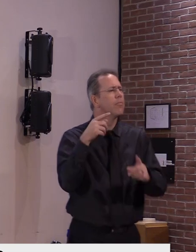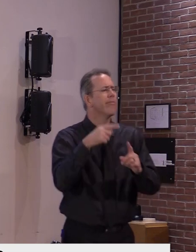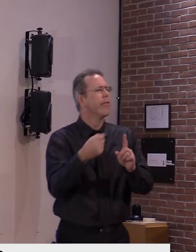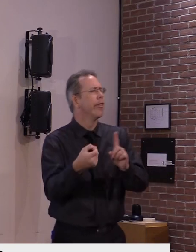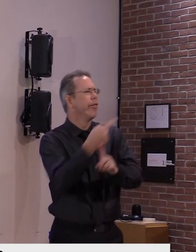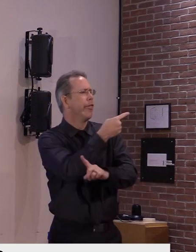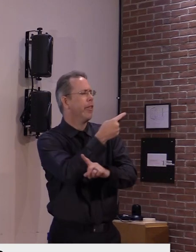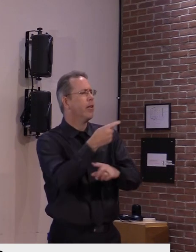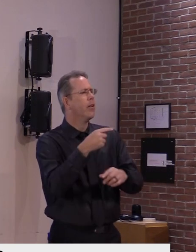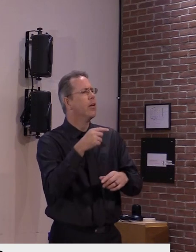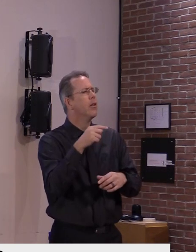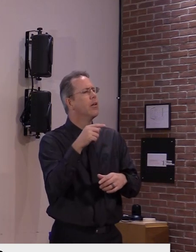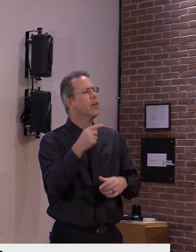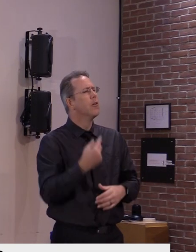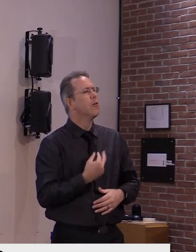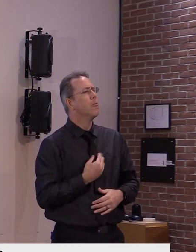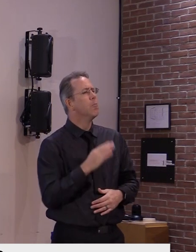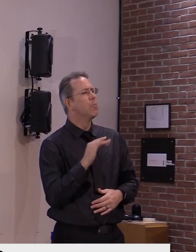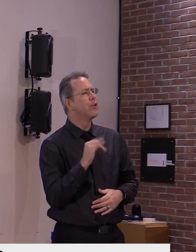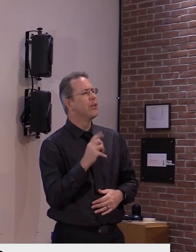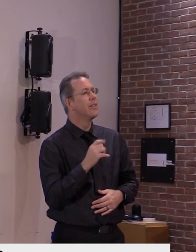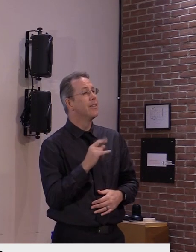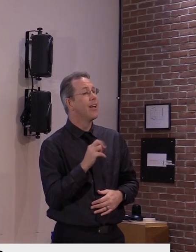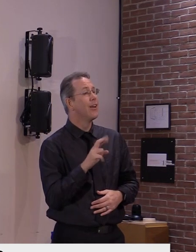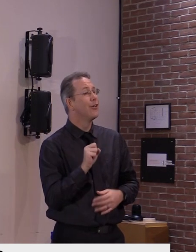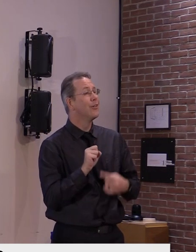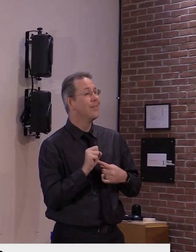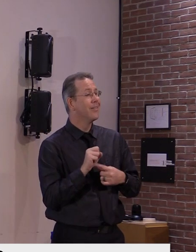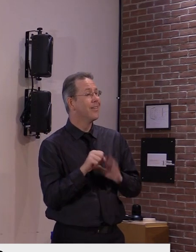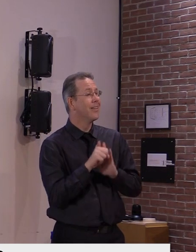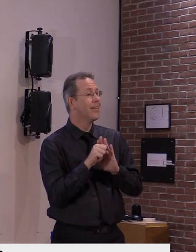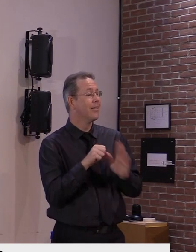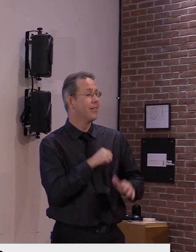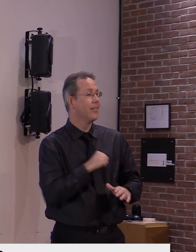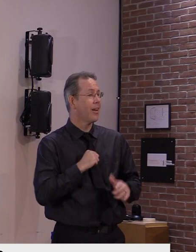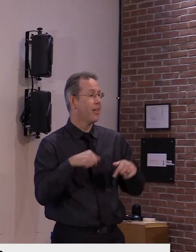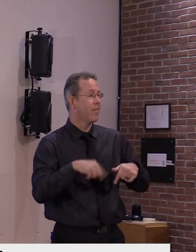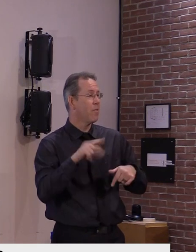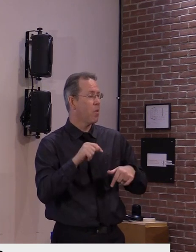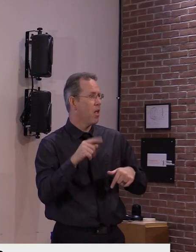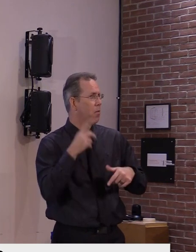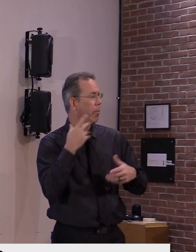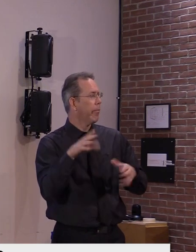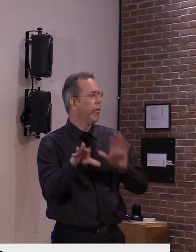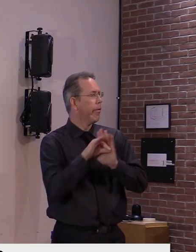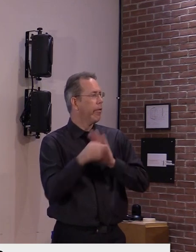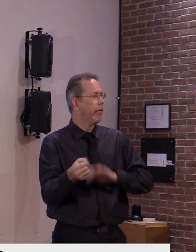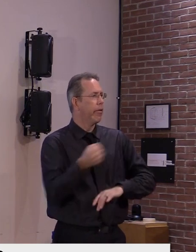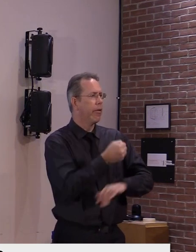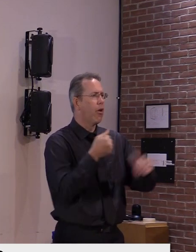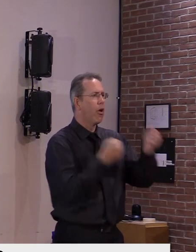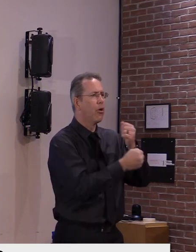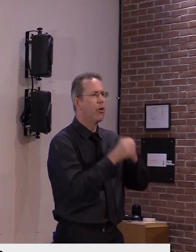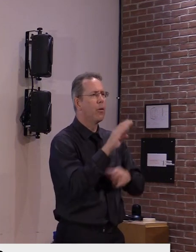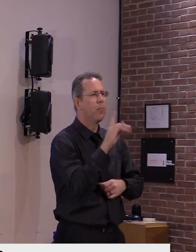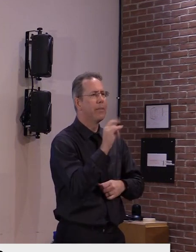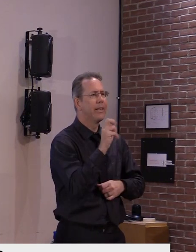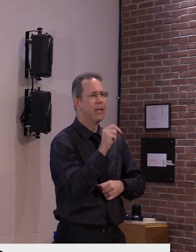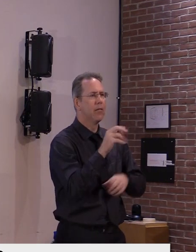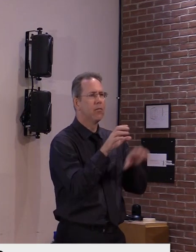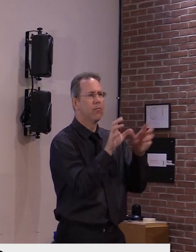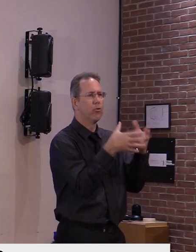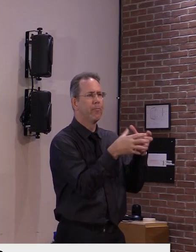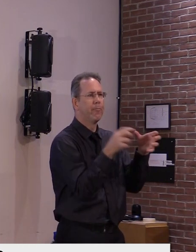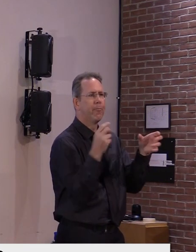Good morning. morning. I think this is